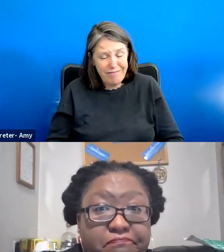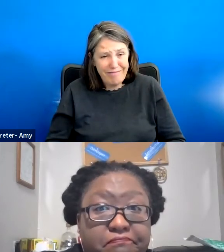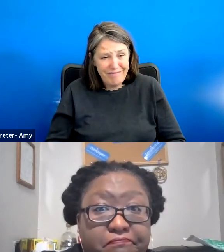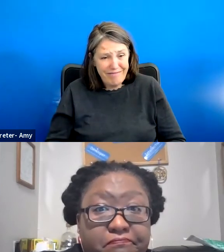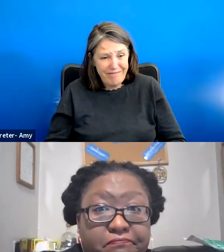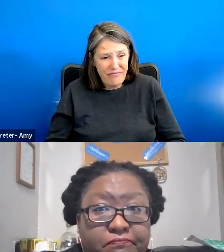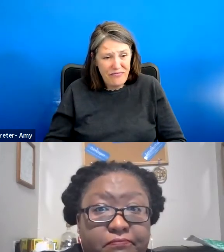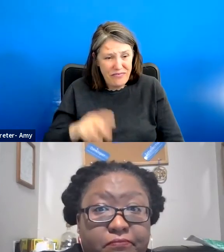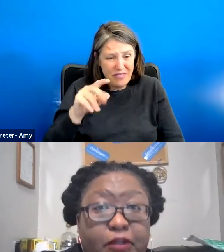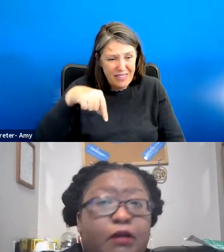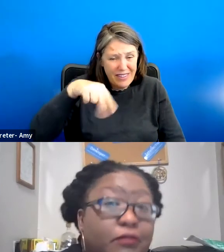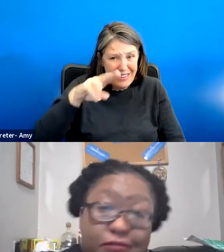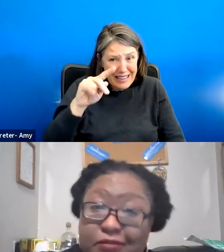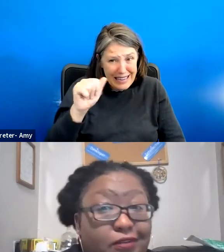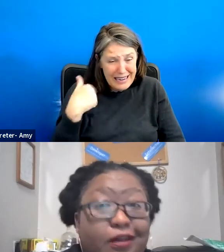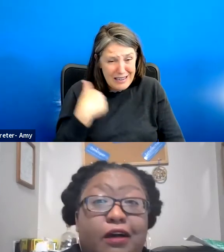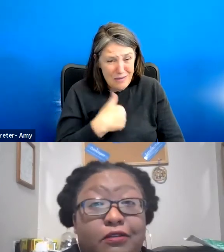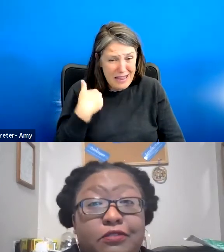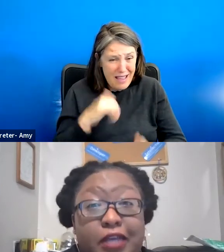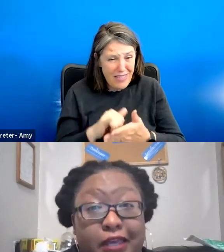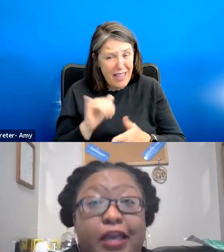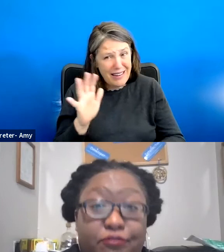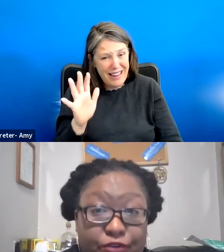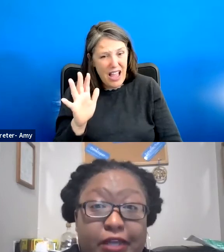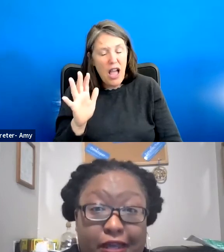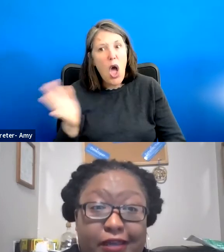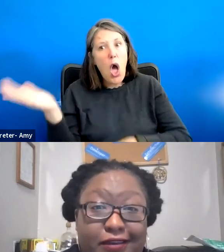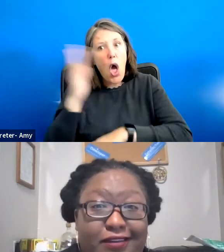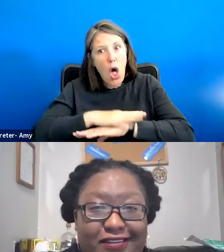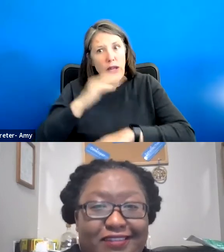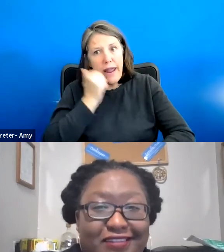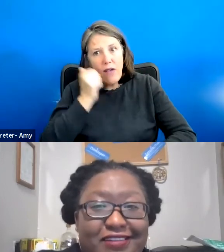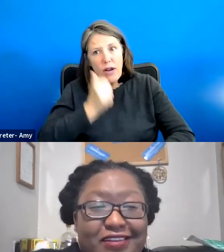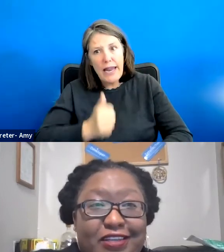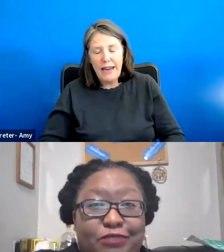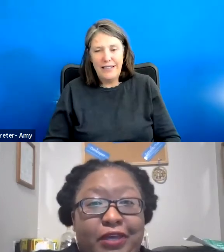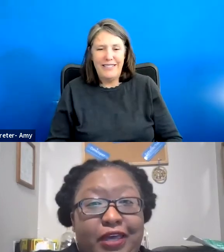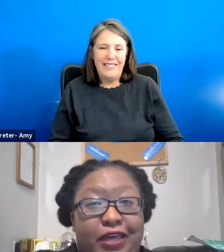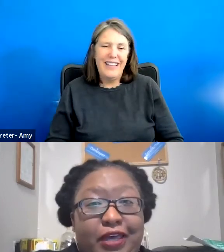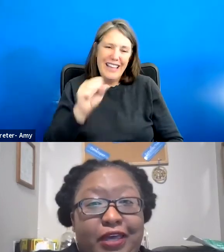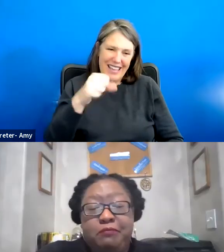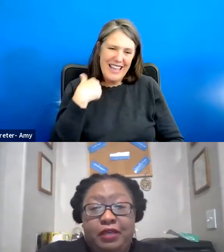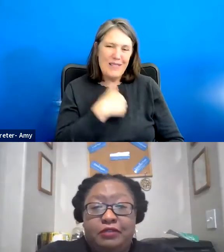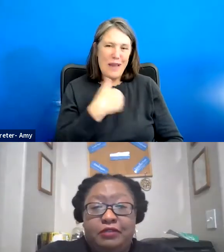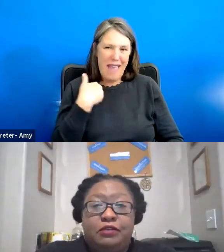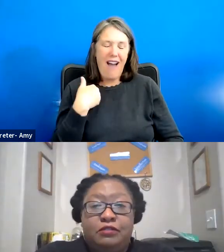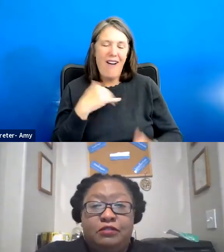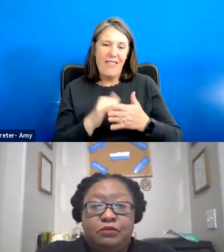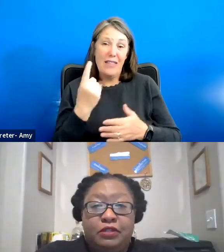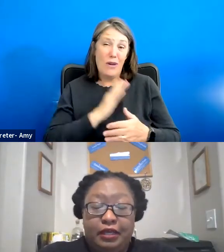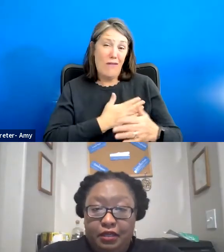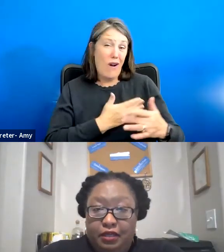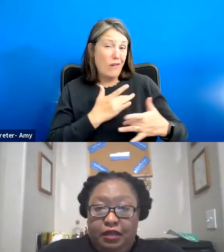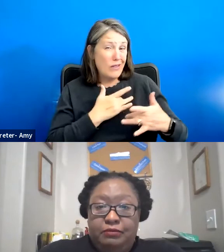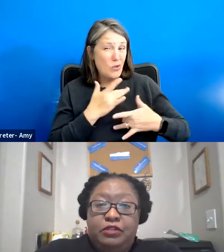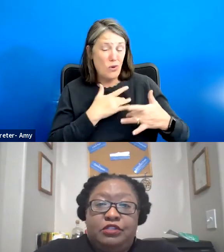Kita, do we have that barrier in our state? I don't have an answer for all day, every day. Yes, we have. That's one of our main concerns is